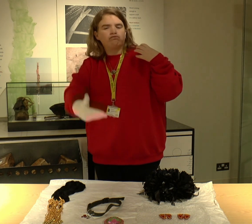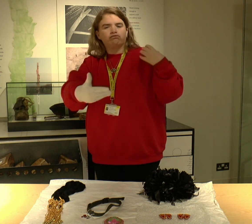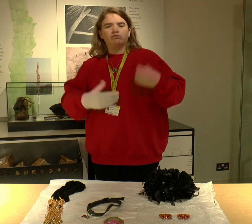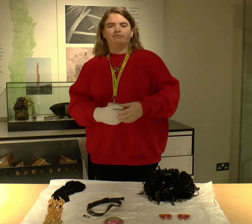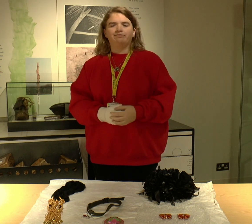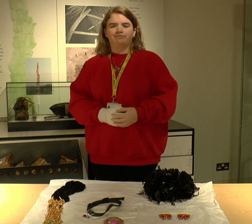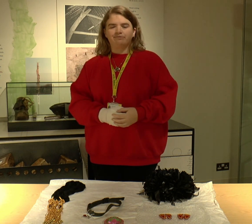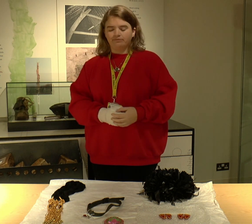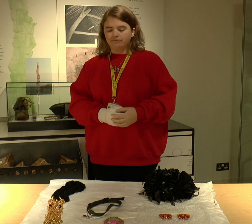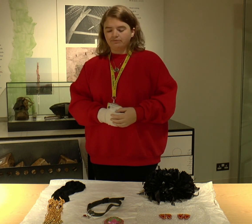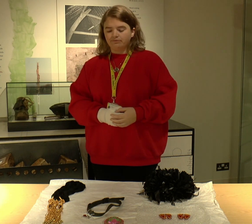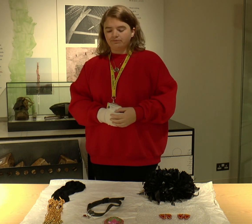longer.